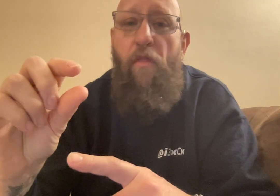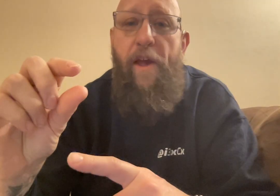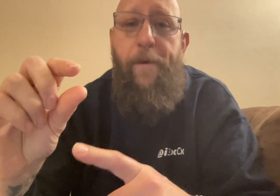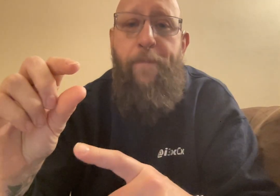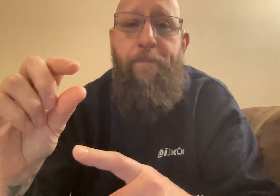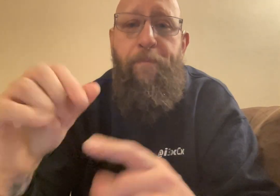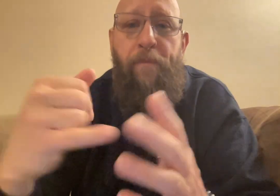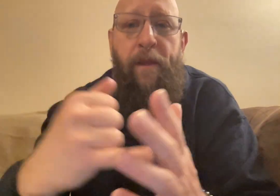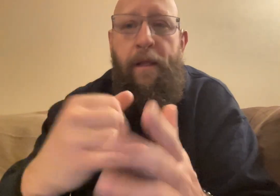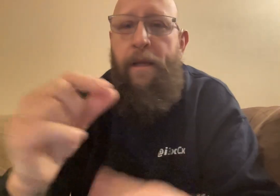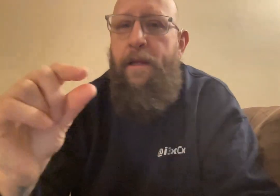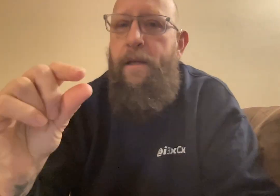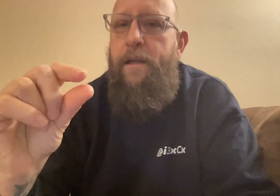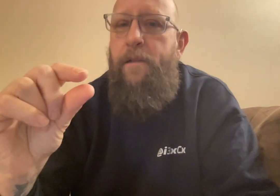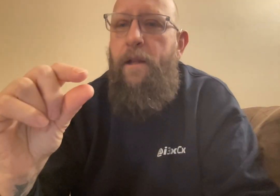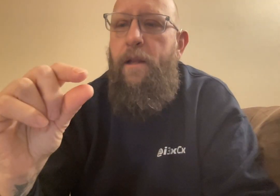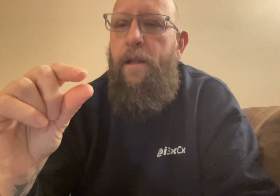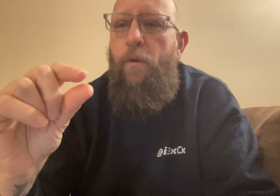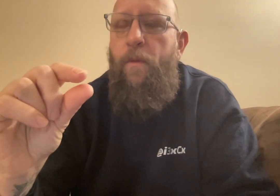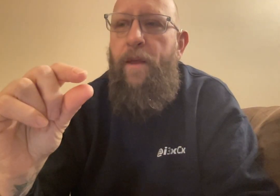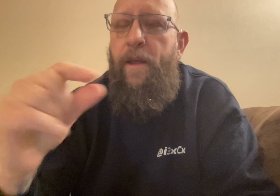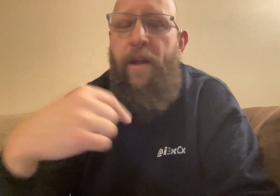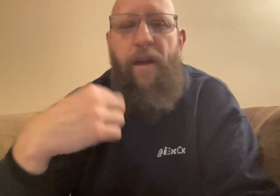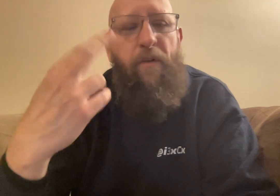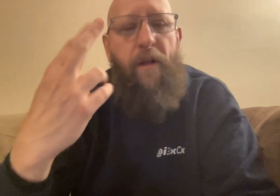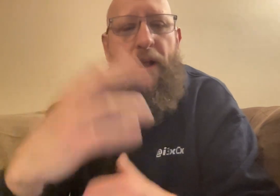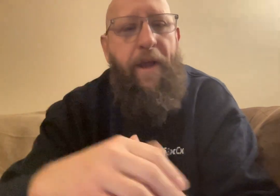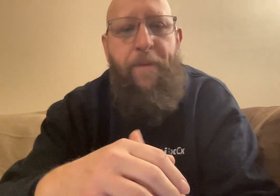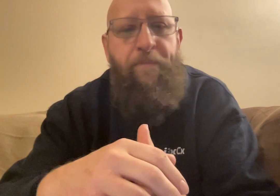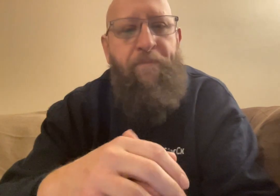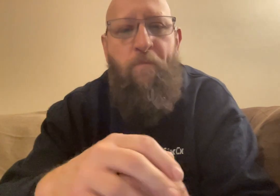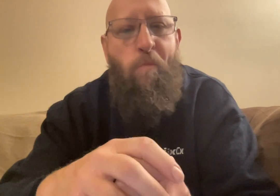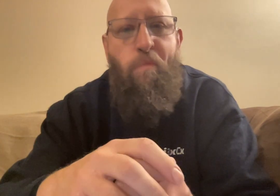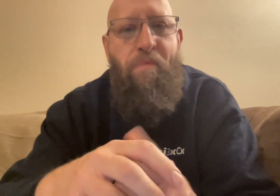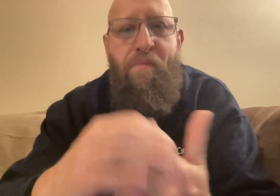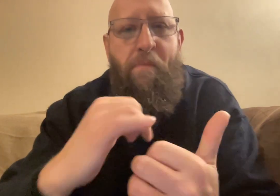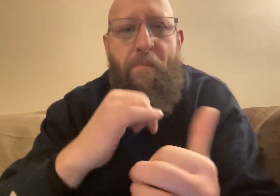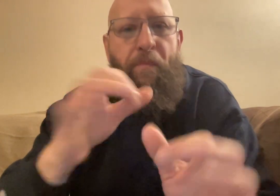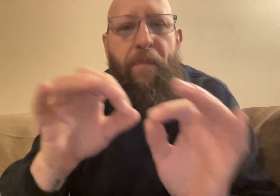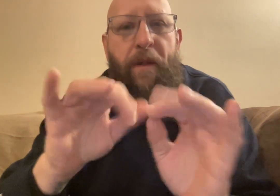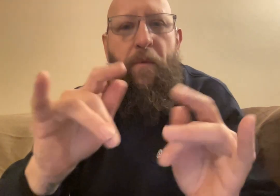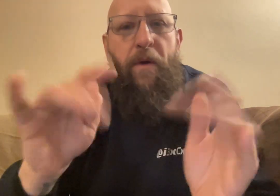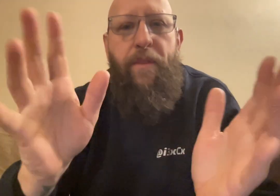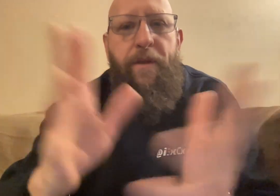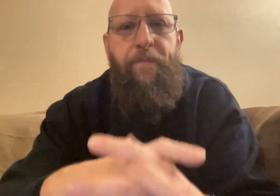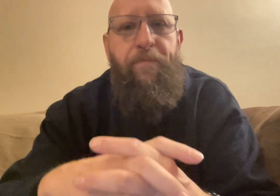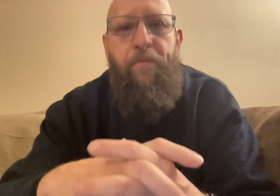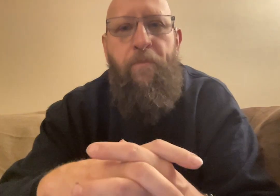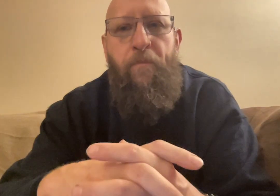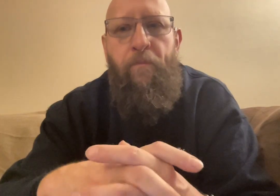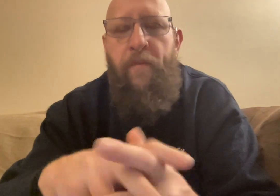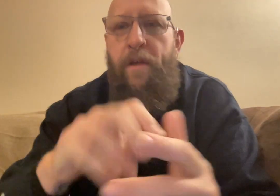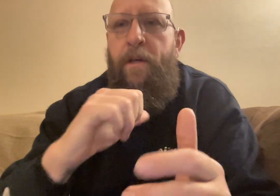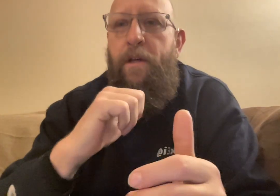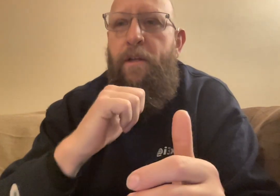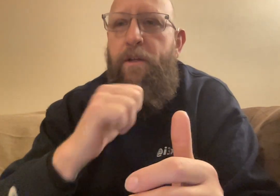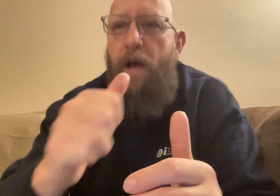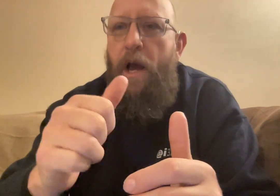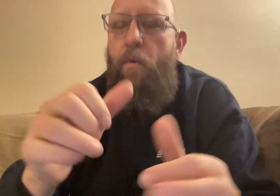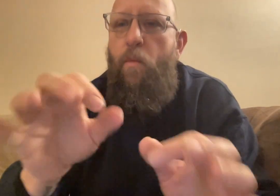thing. It's a little thing. And I realize it's not worth it. It's not